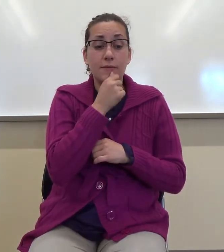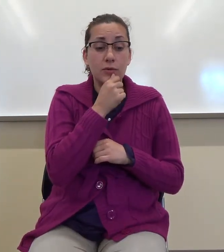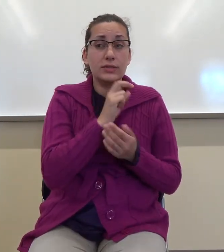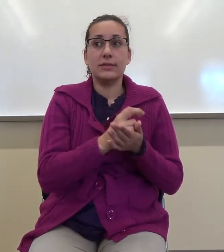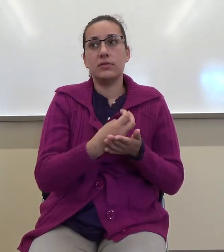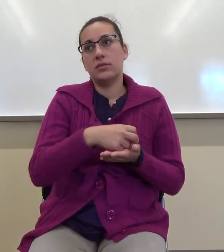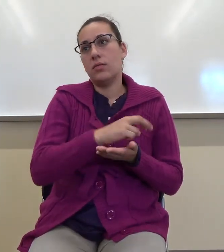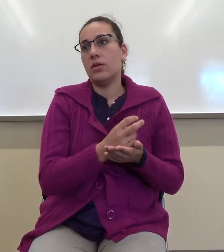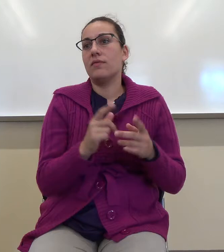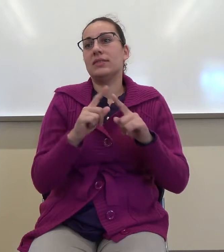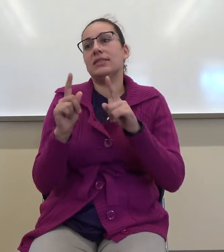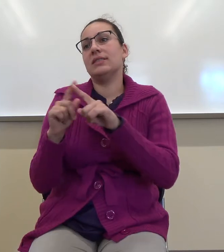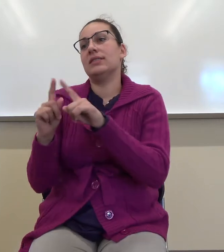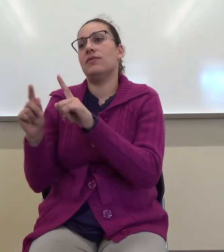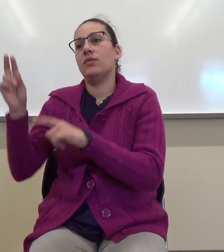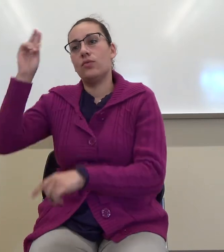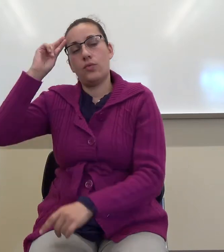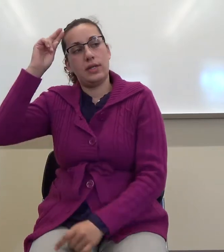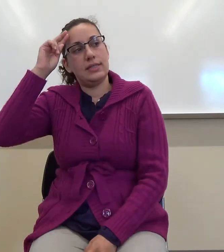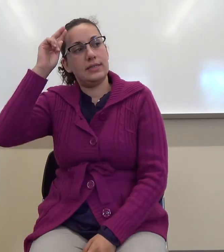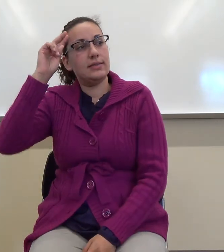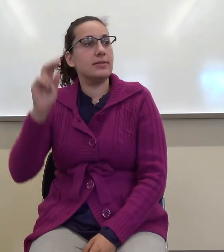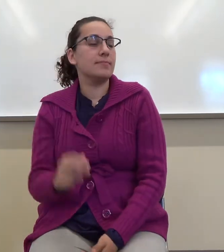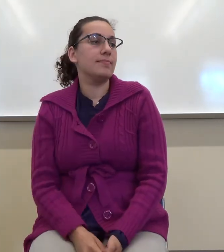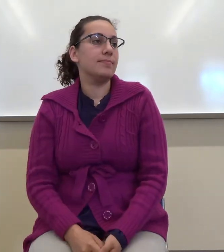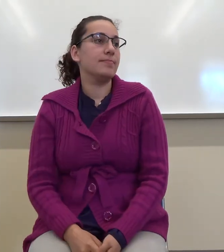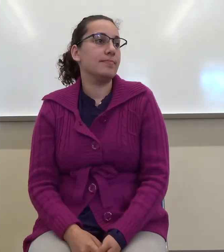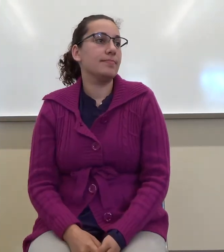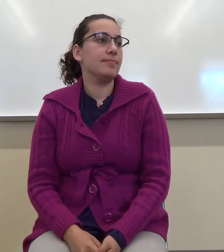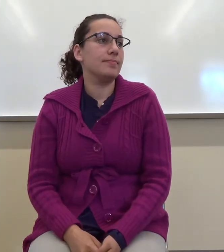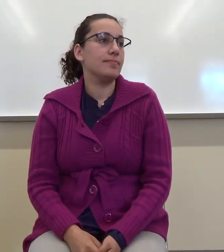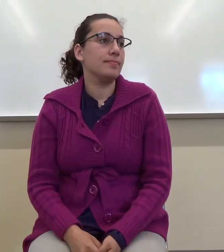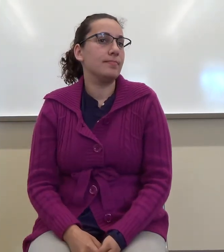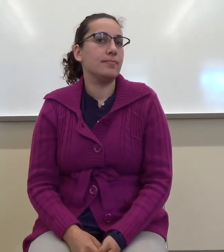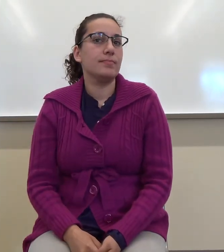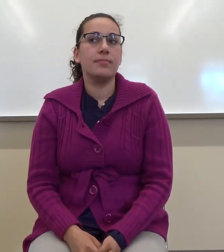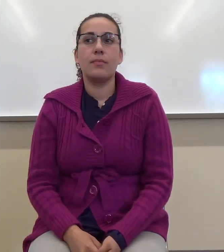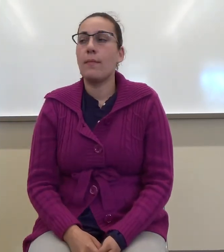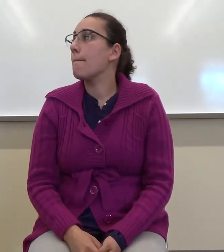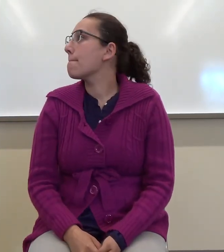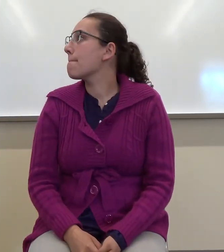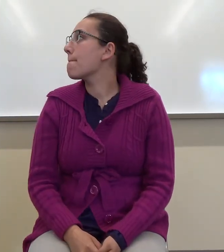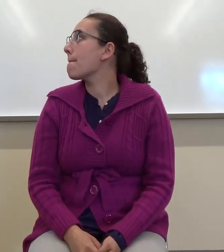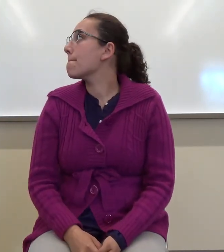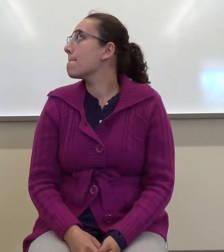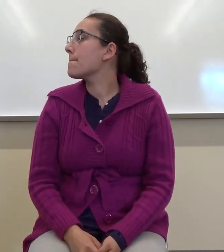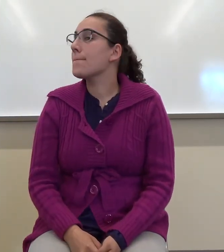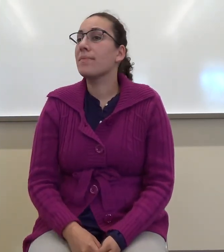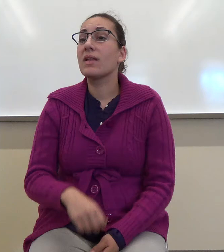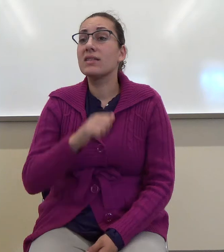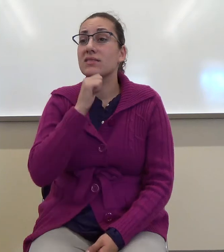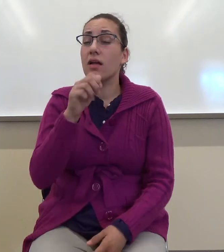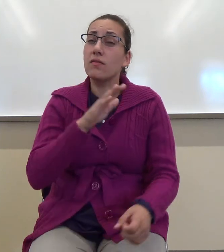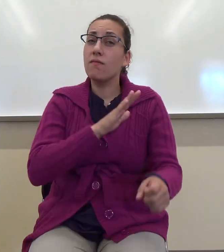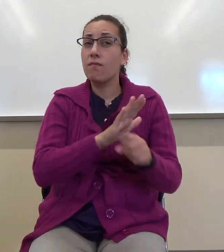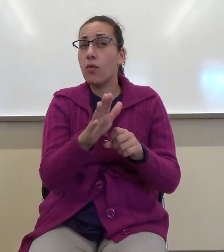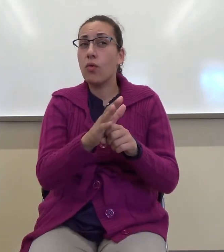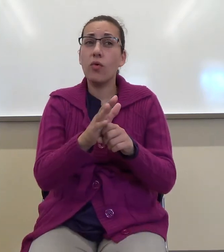different reasons. Okay, so you see what I'm saying? But that's not a full-out reversal transition. It's not on our list